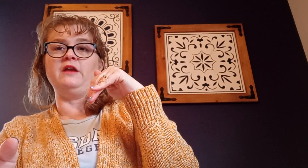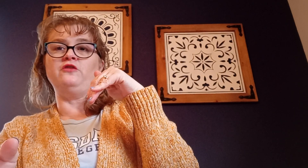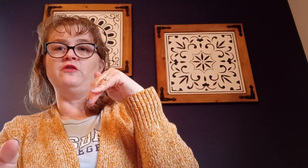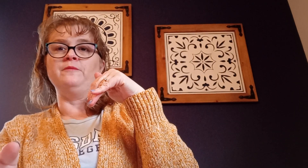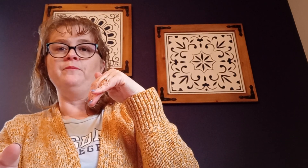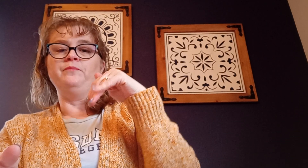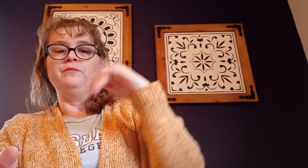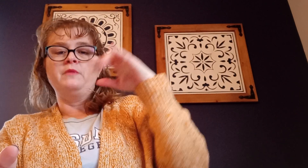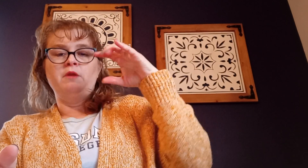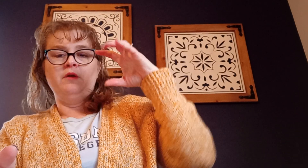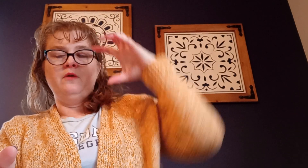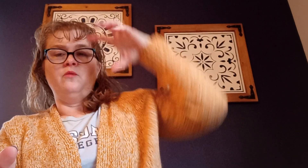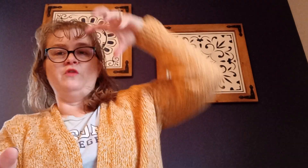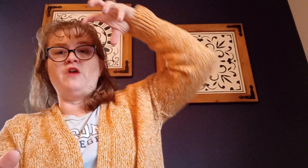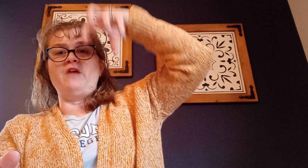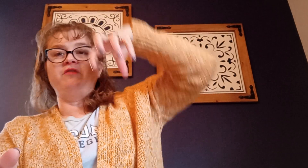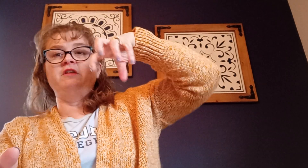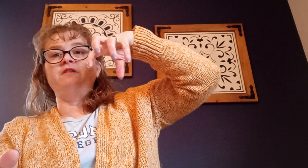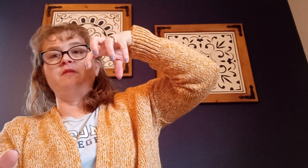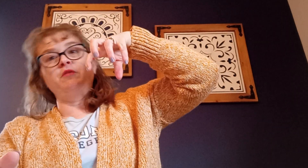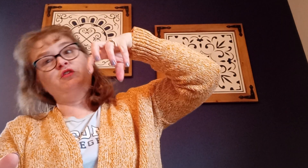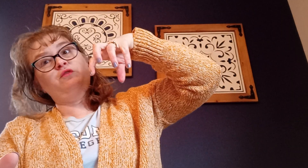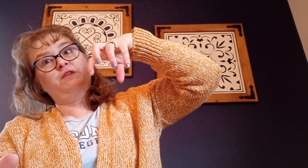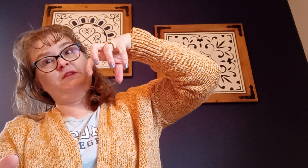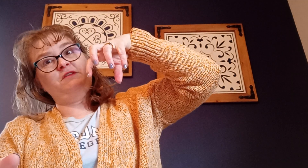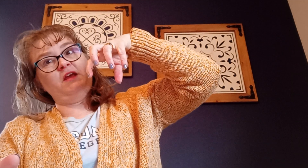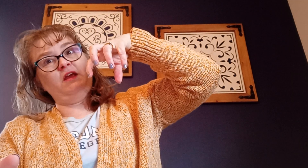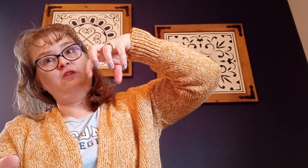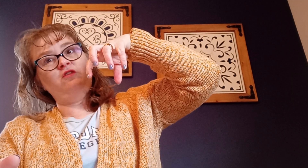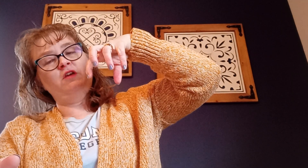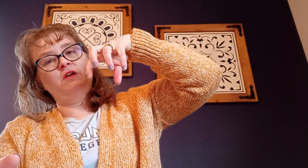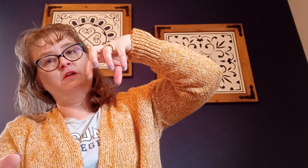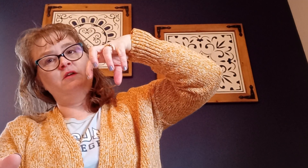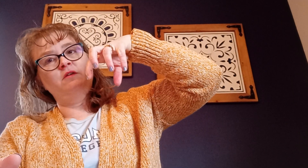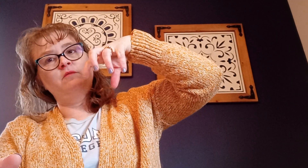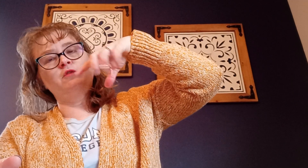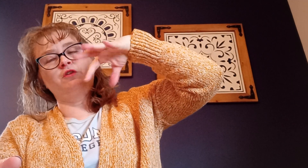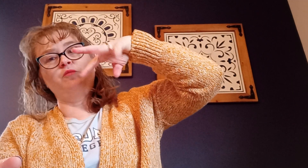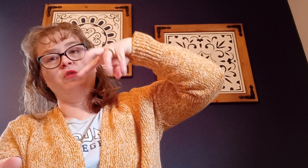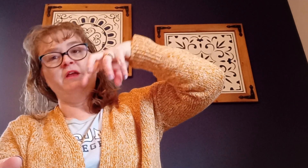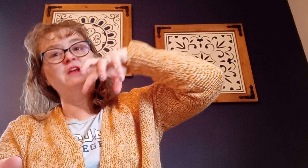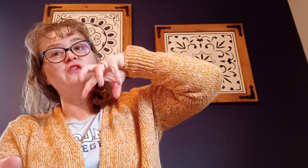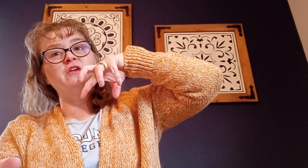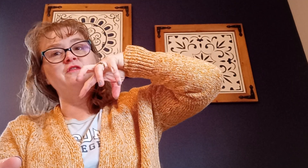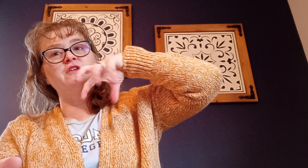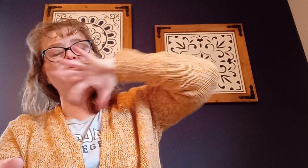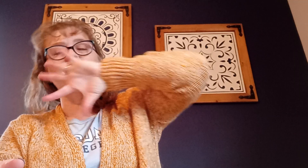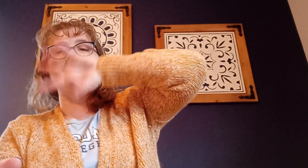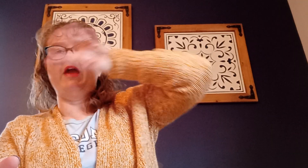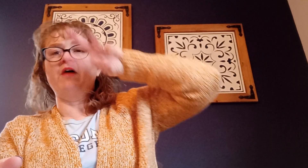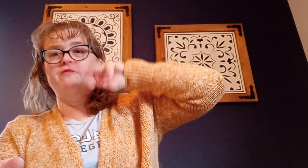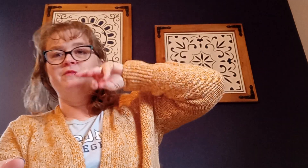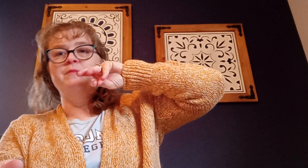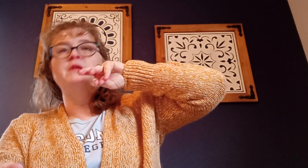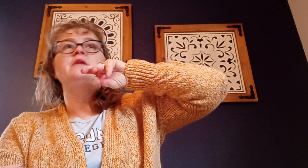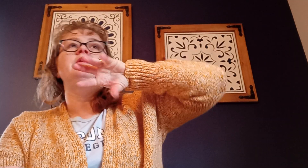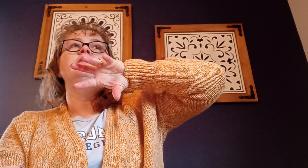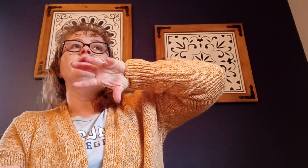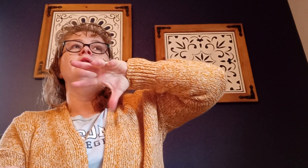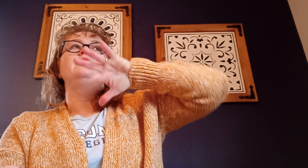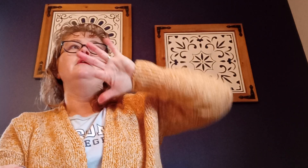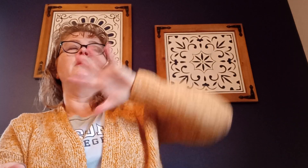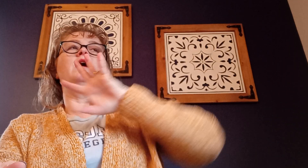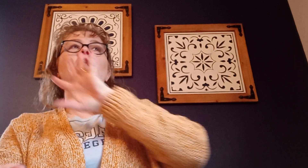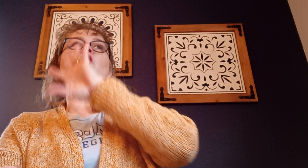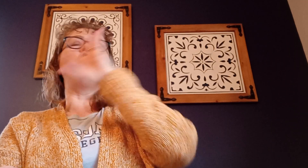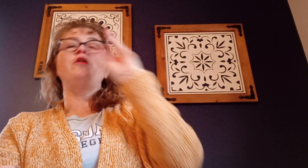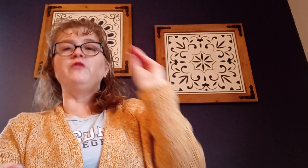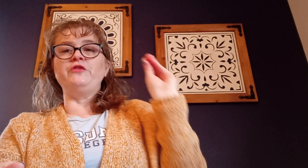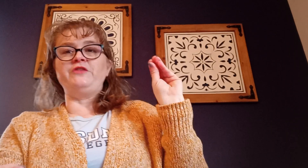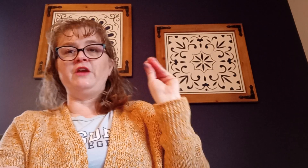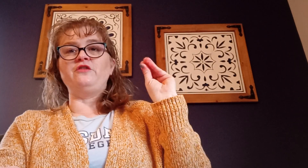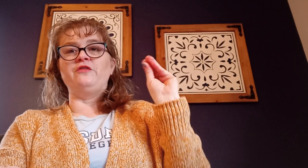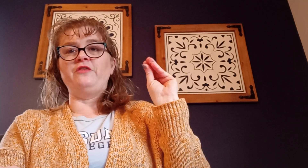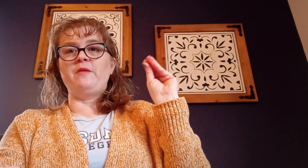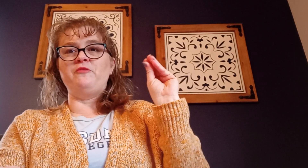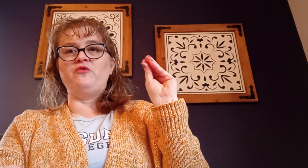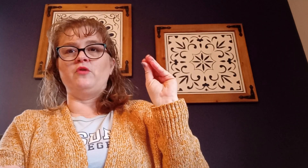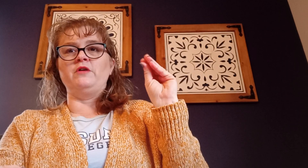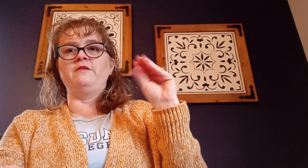stage, which often is a medusa stage. Looks more like a jellyfish, but they have a larval stage of some sort.